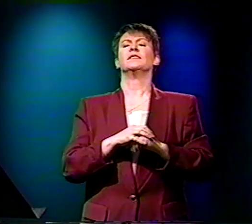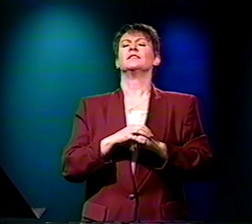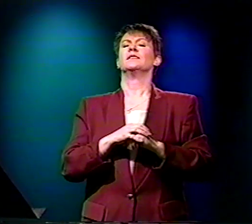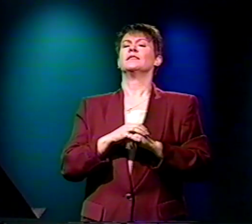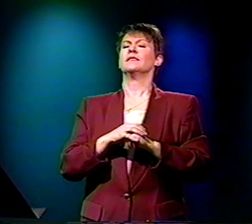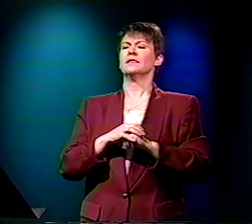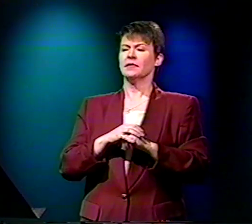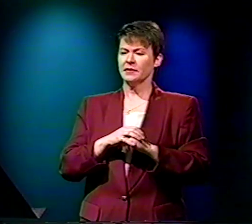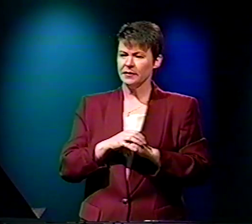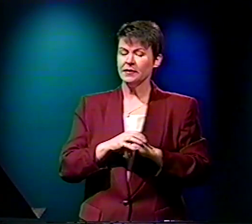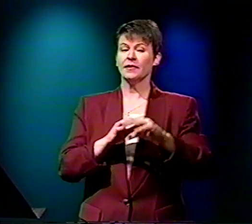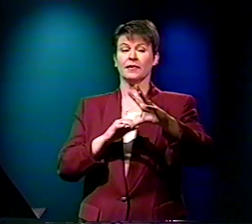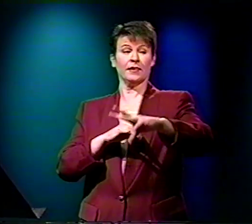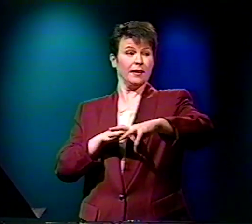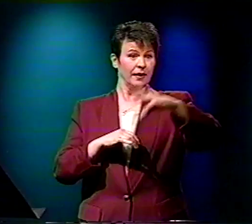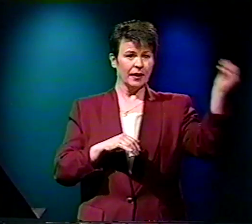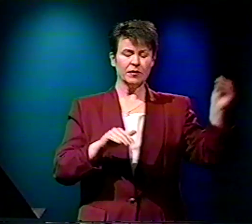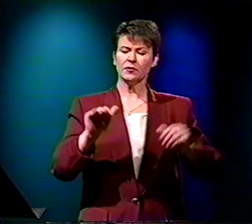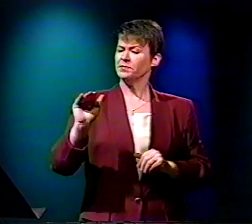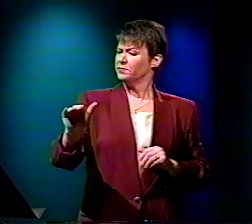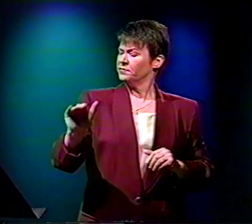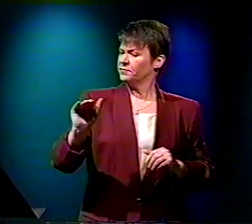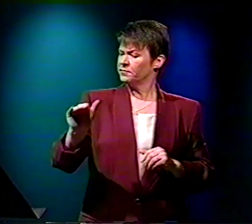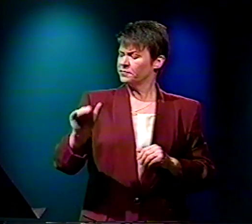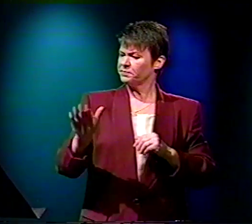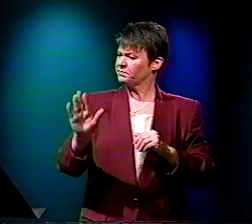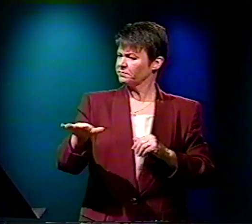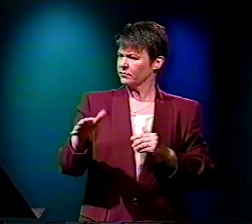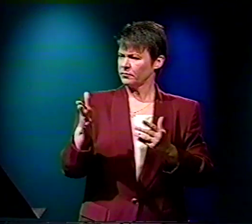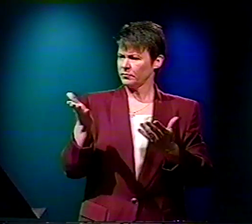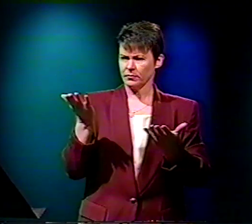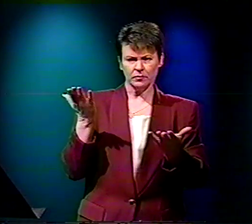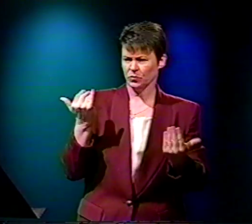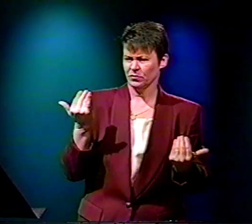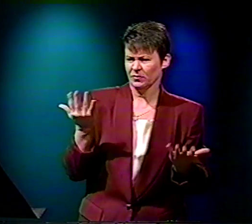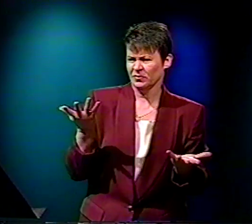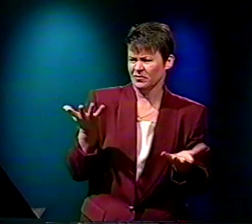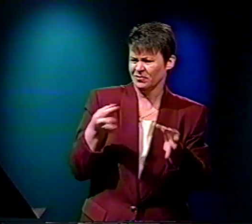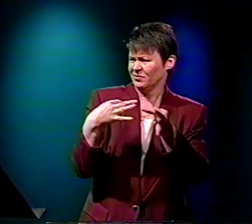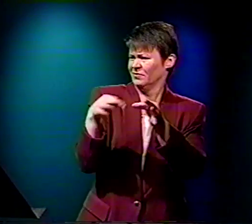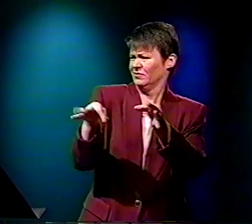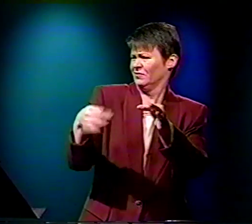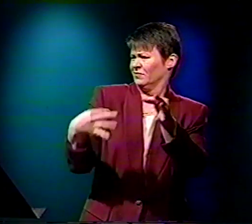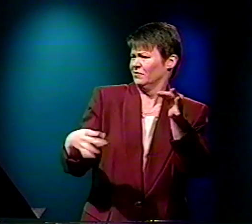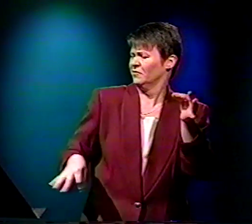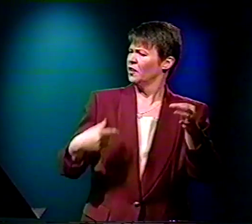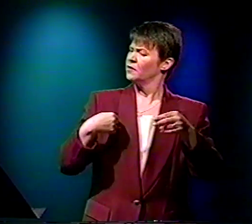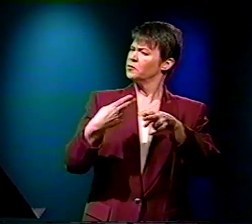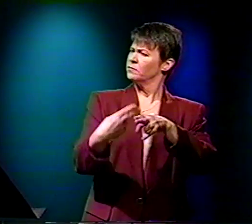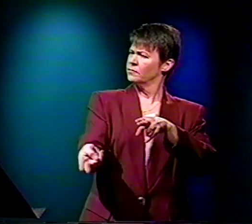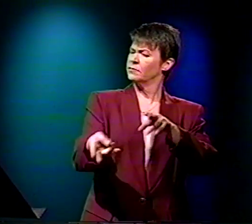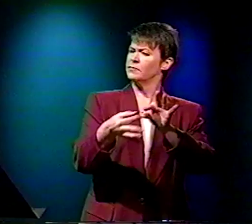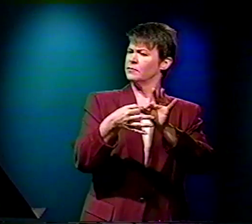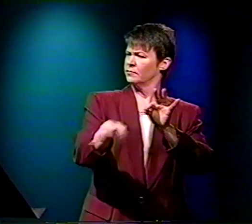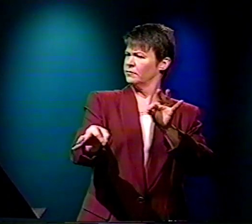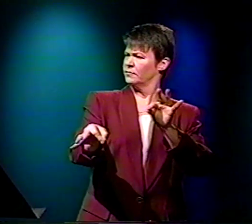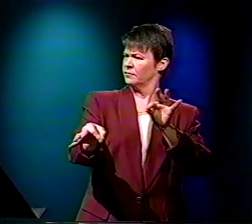week, and went on and on and on. And once the hearing person left, the deaf person asked the interpreter, why did you go on? I just said